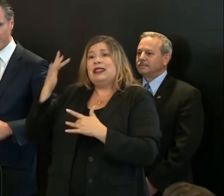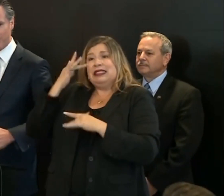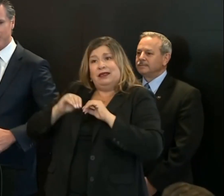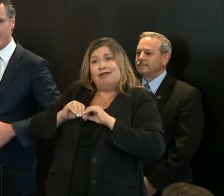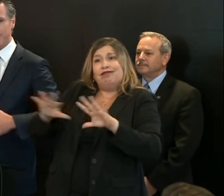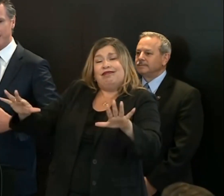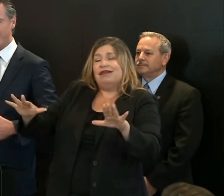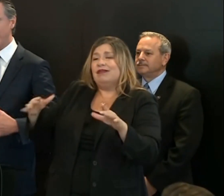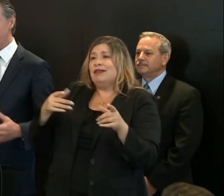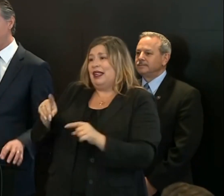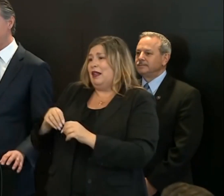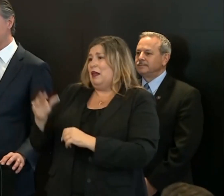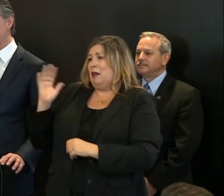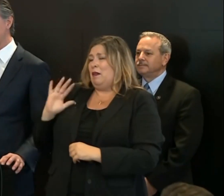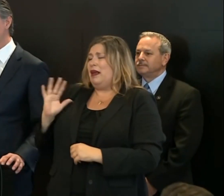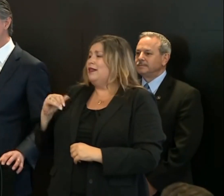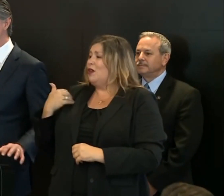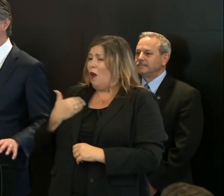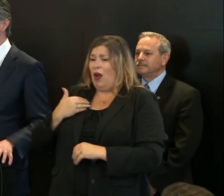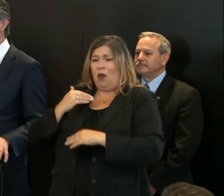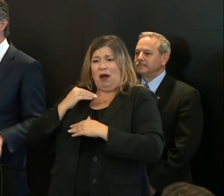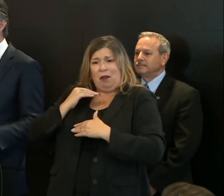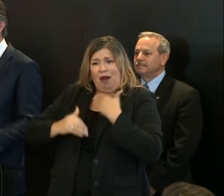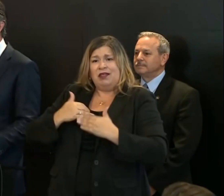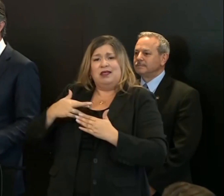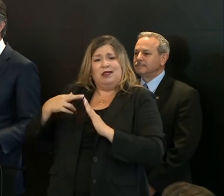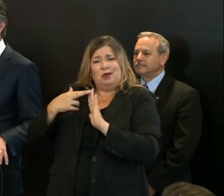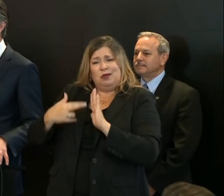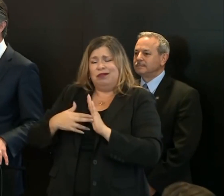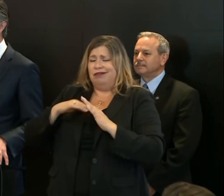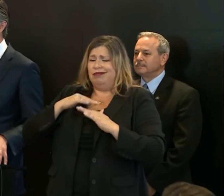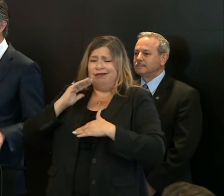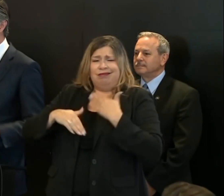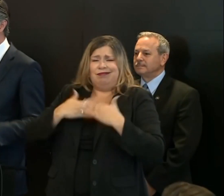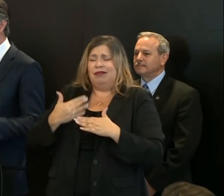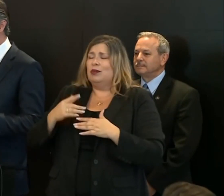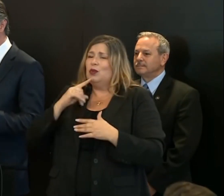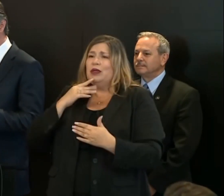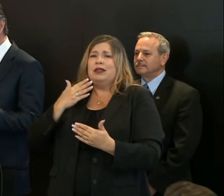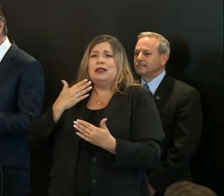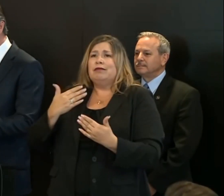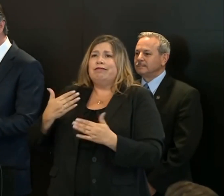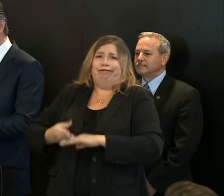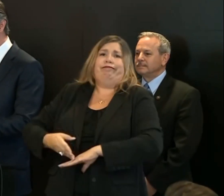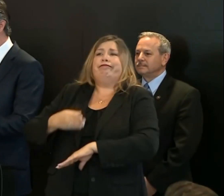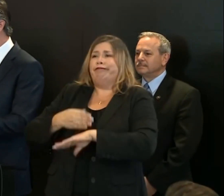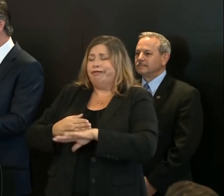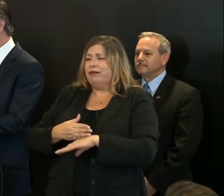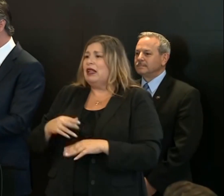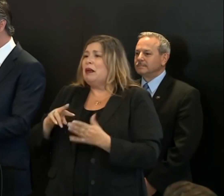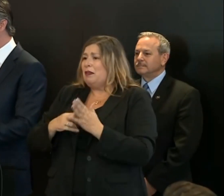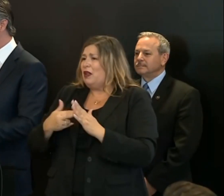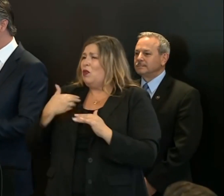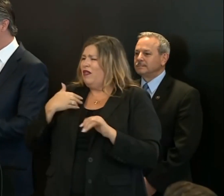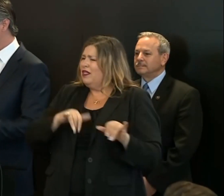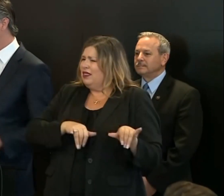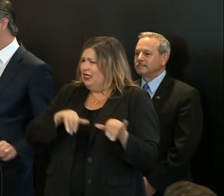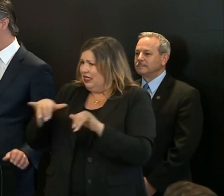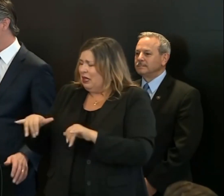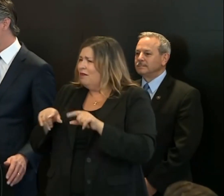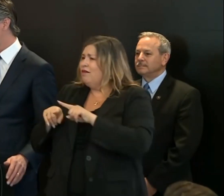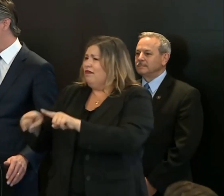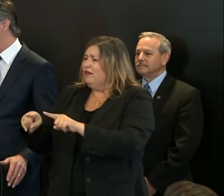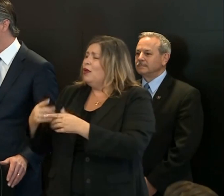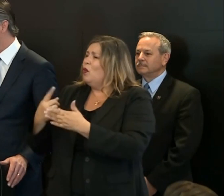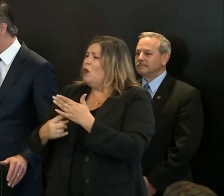these protocols have been advanced. And these are similar strategies for engagement that we've had and